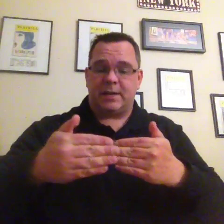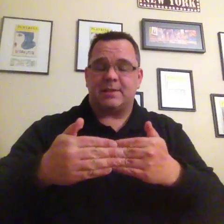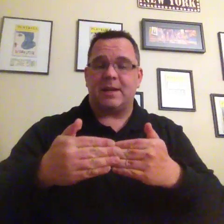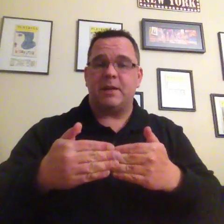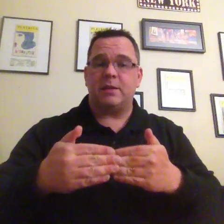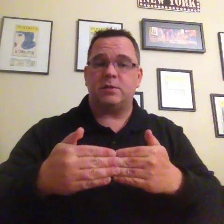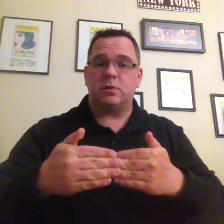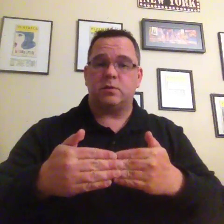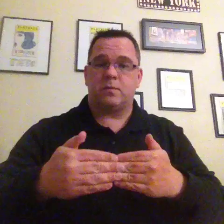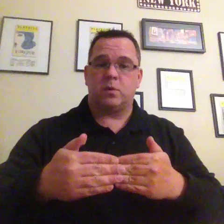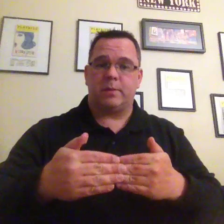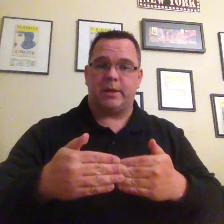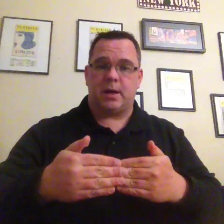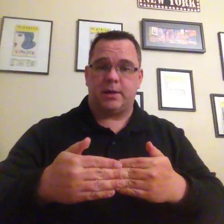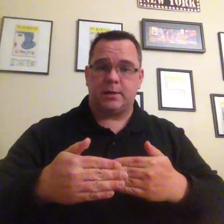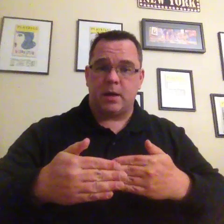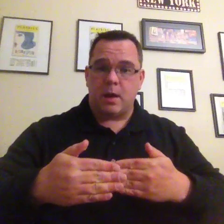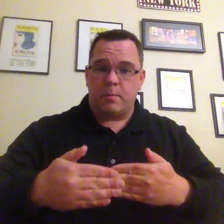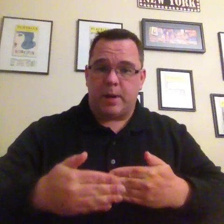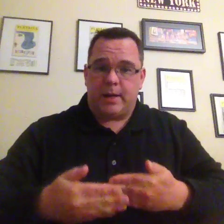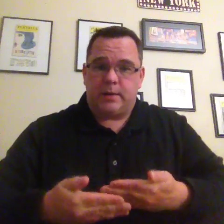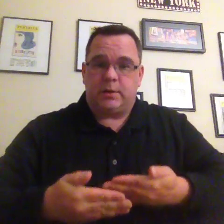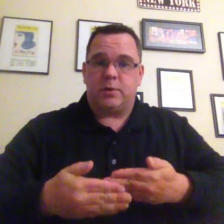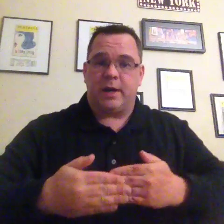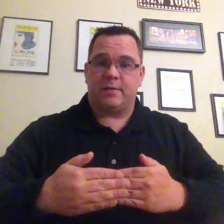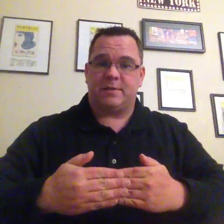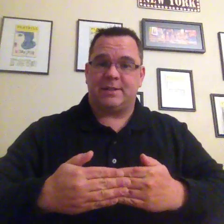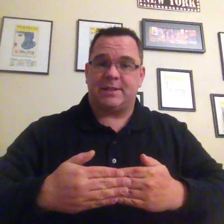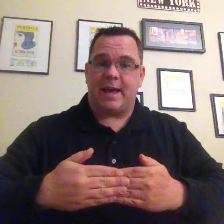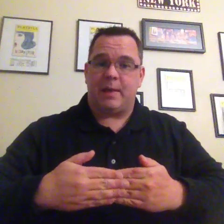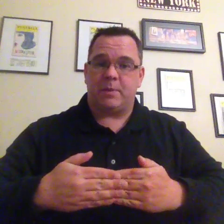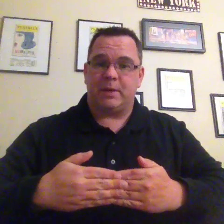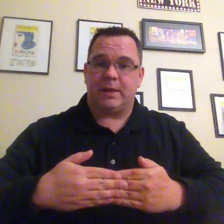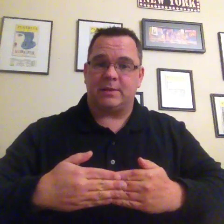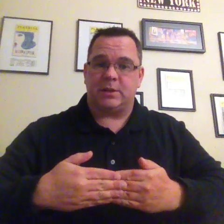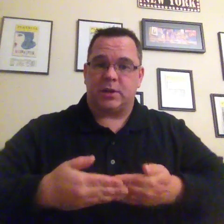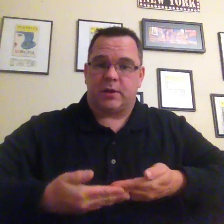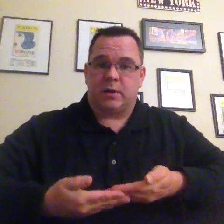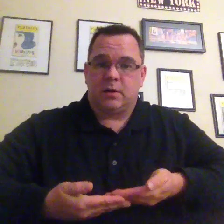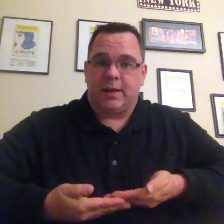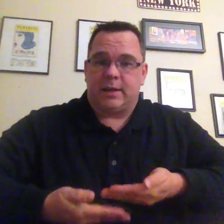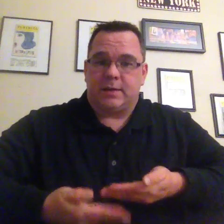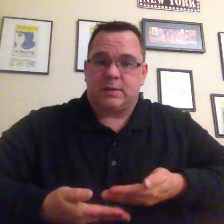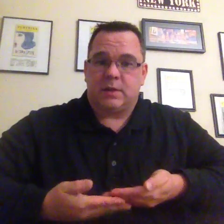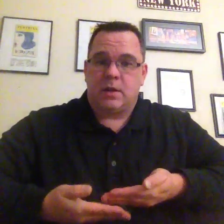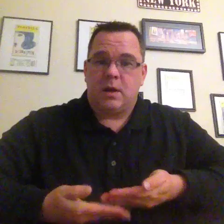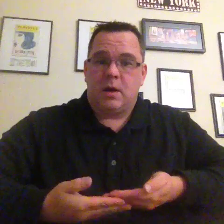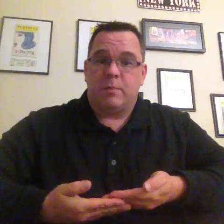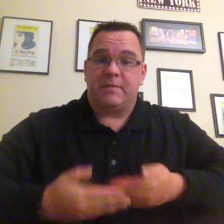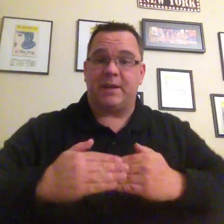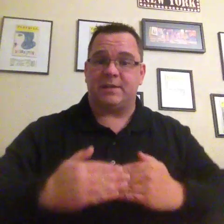the same hands you used for beyond, but you kind of tap them against each other, like this, but facing